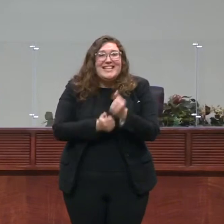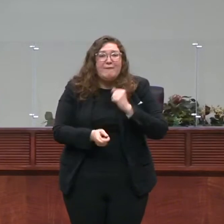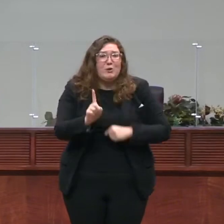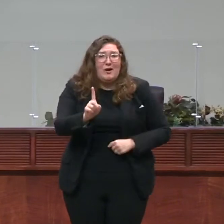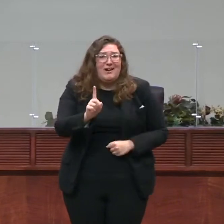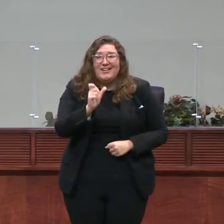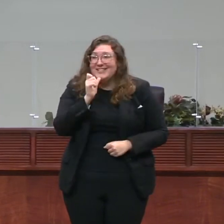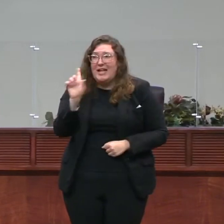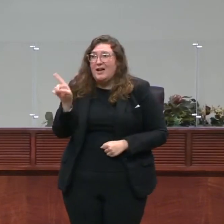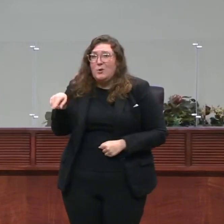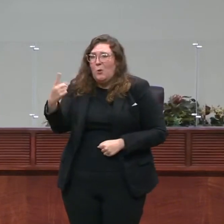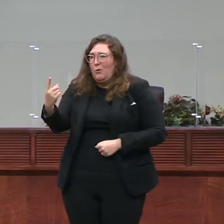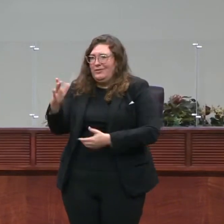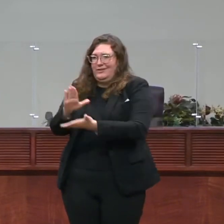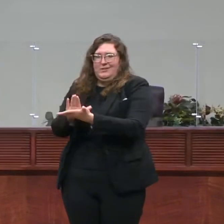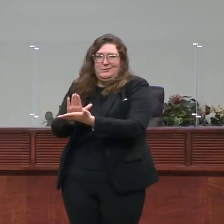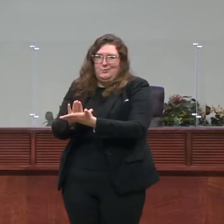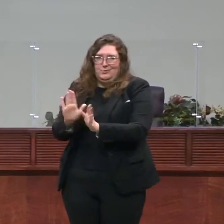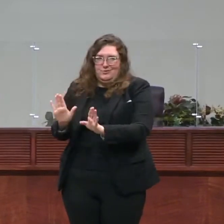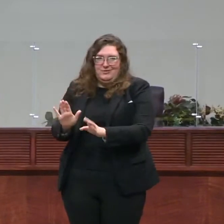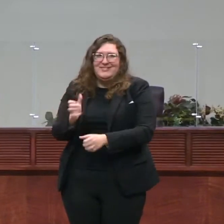schools.